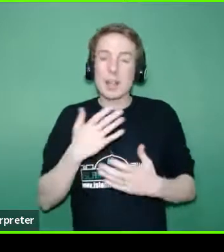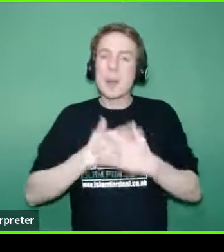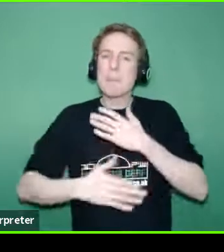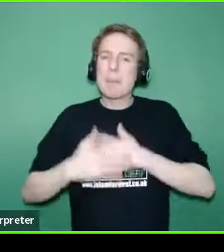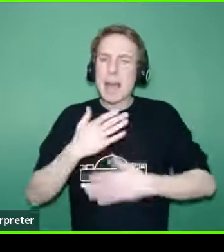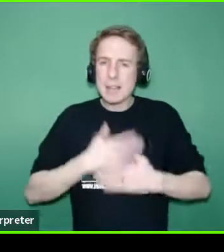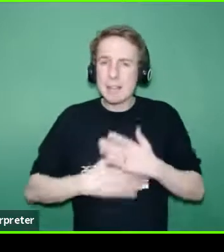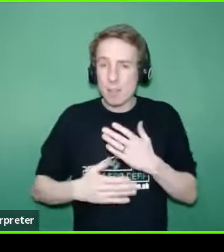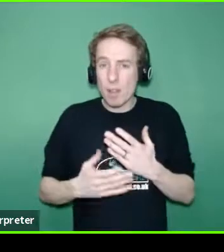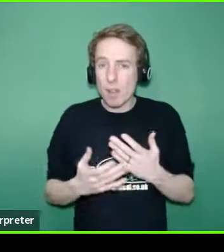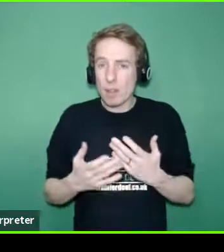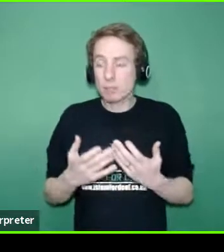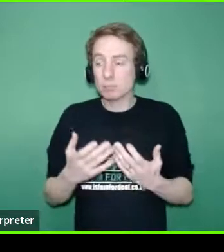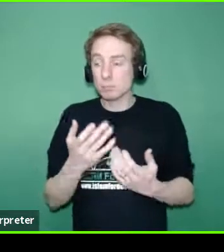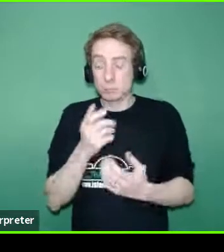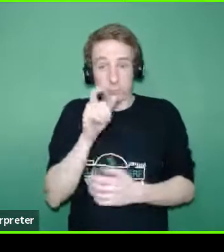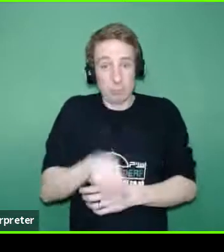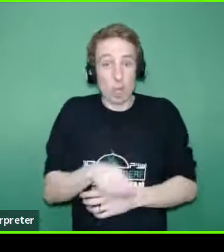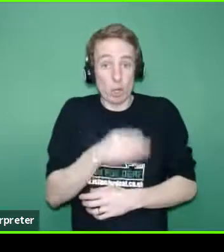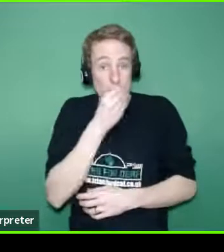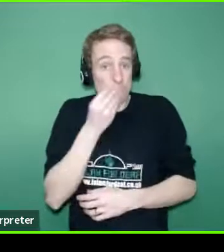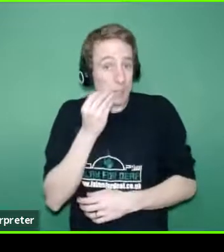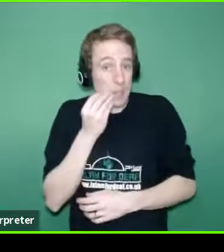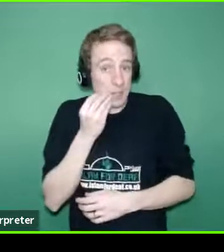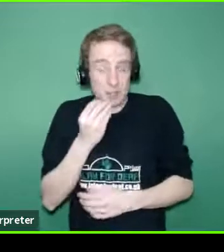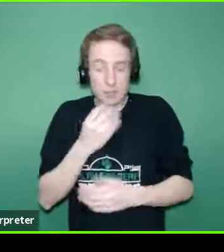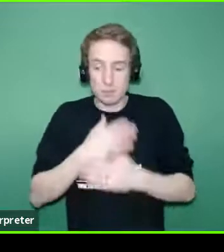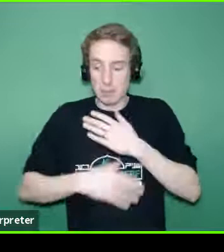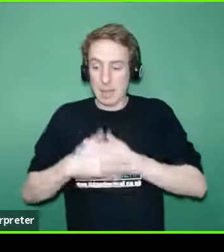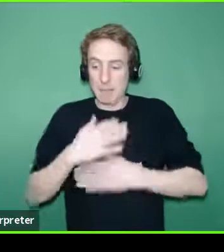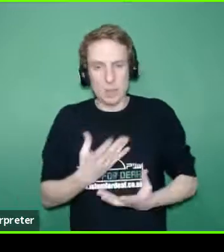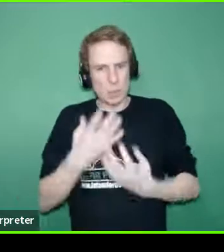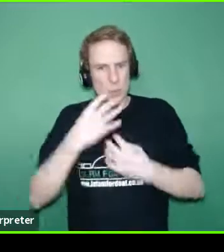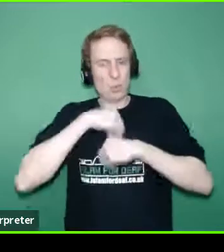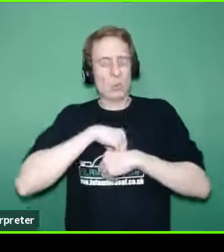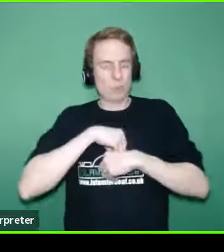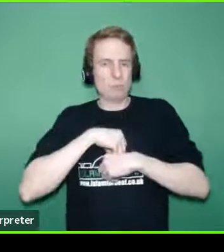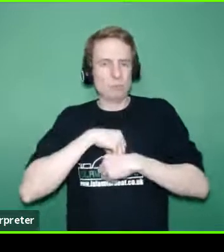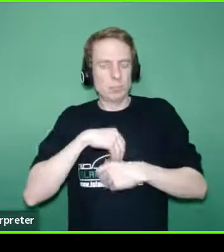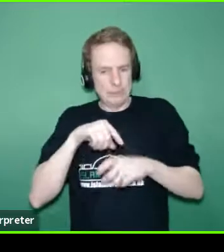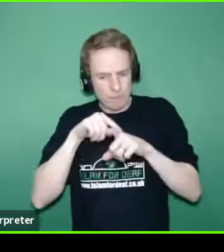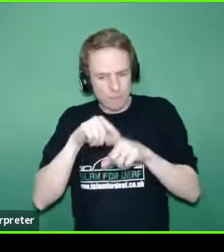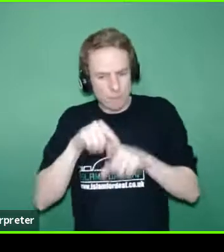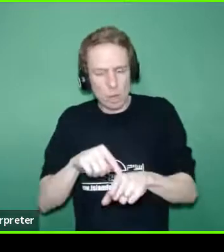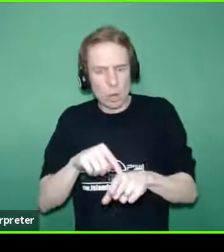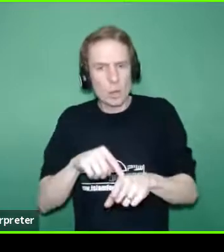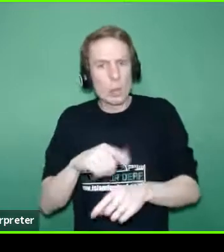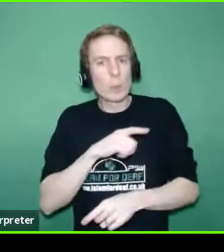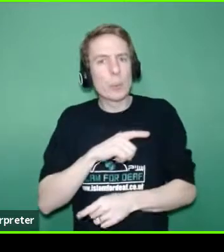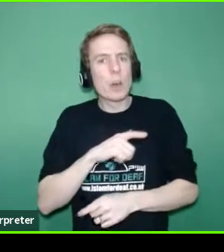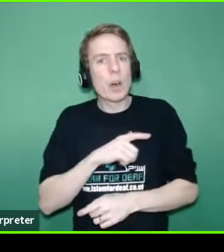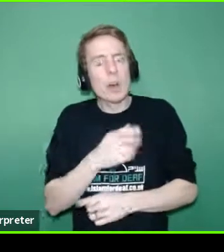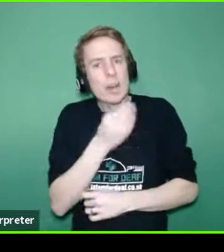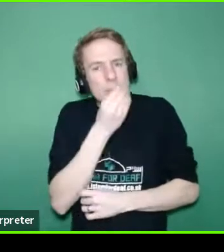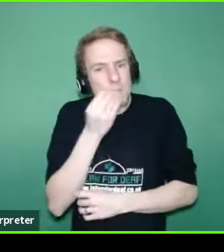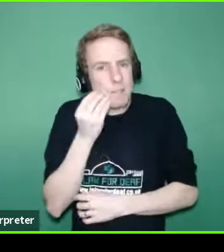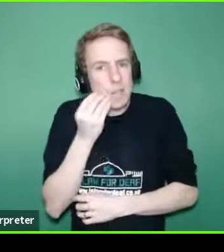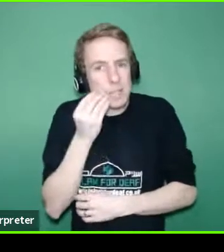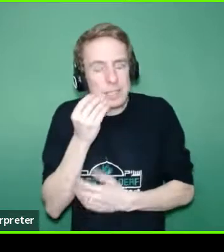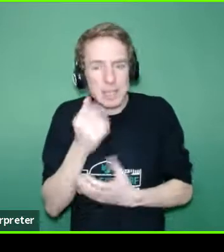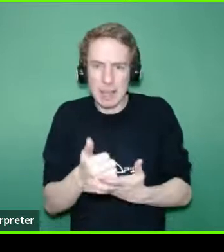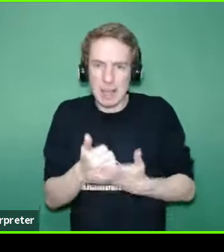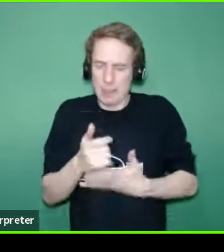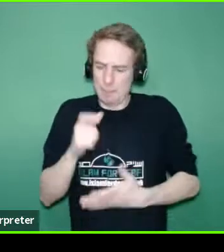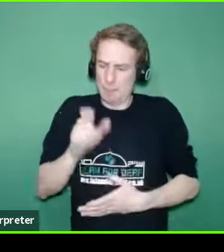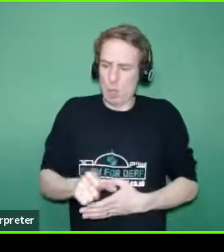that the fasting individual takes to, because the fasting, it elevates the status of that